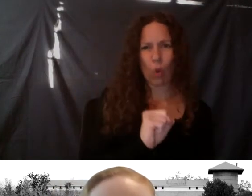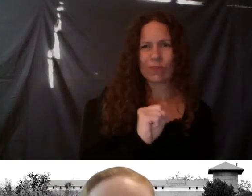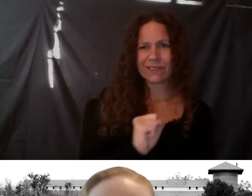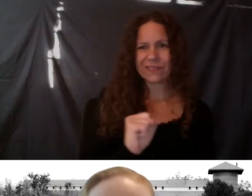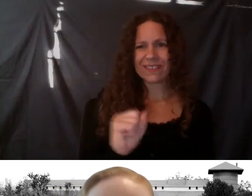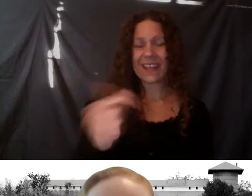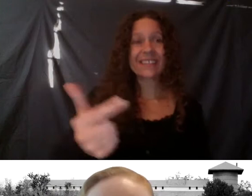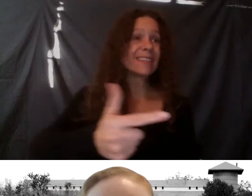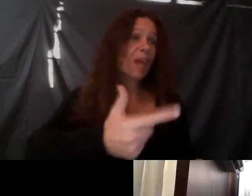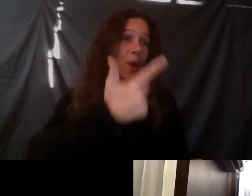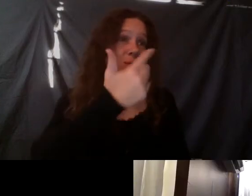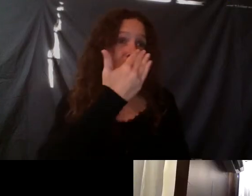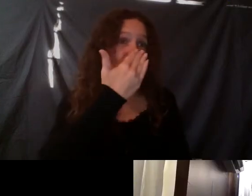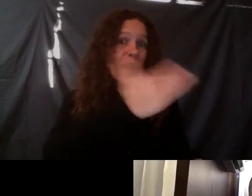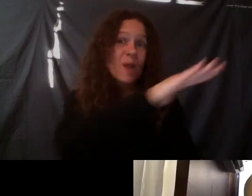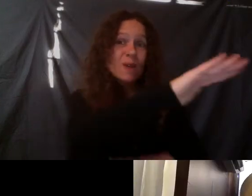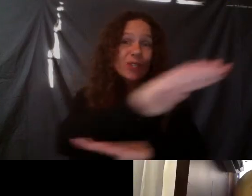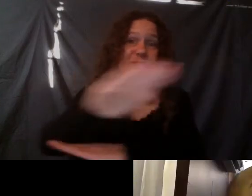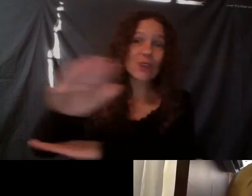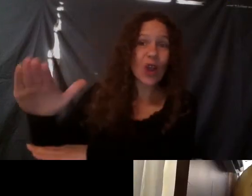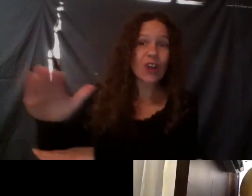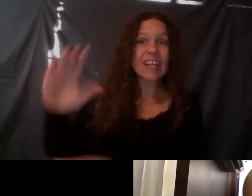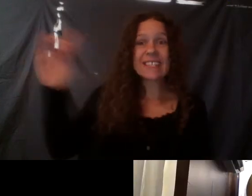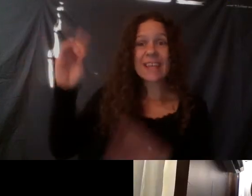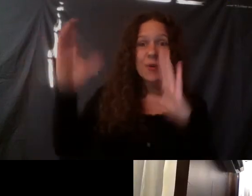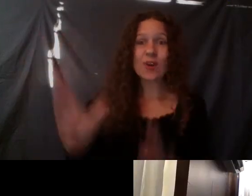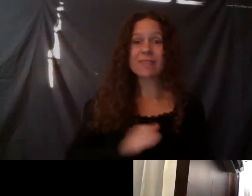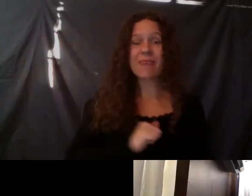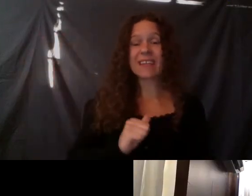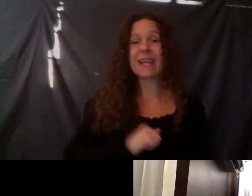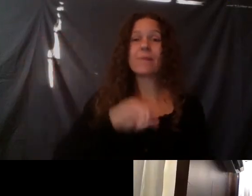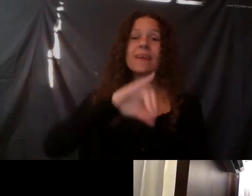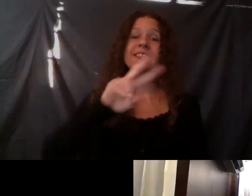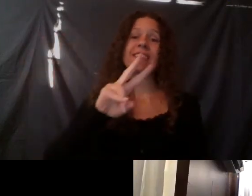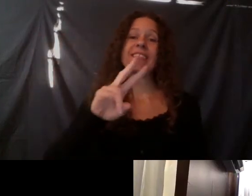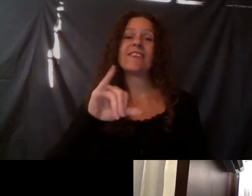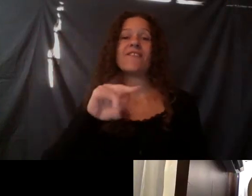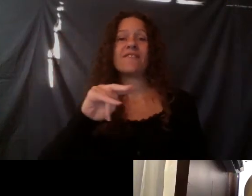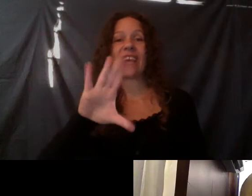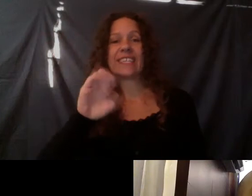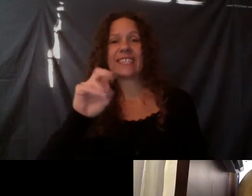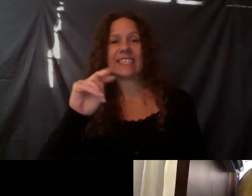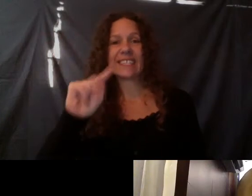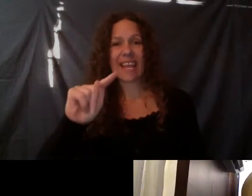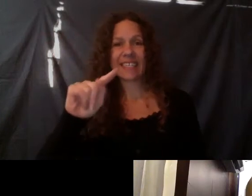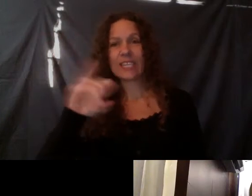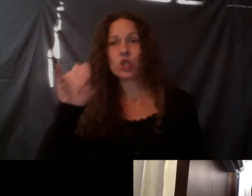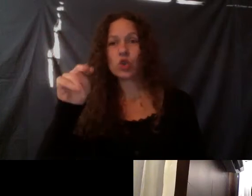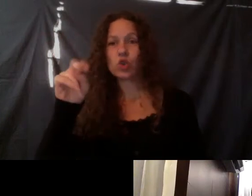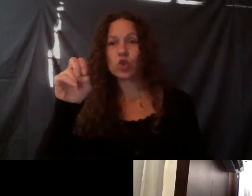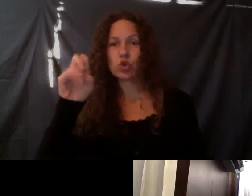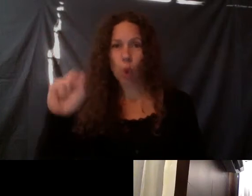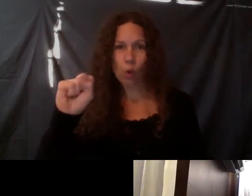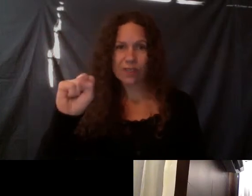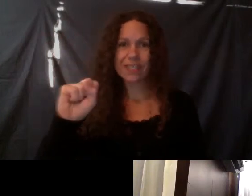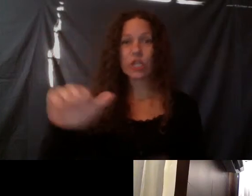Buenos tardes, Democrats. I'm Vincent Jones, training consultant for the California Democratic Party. It's an honor to be with you on the